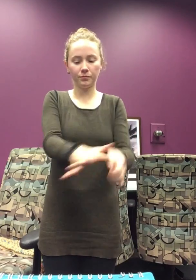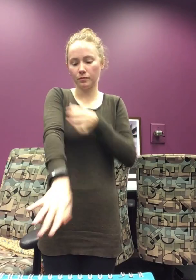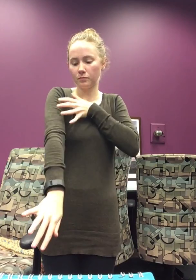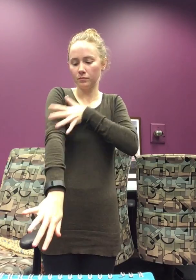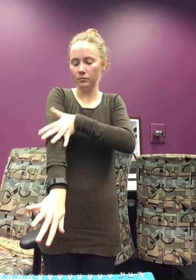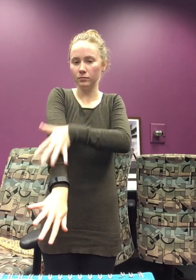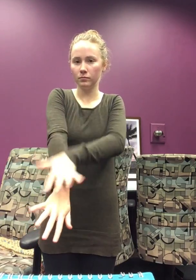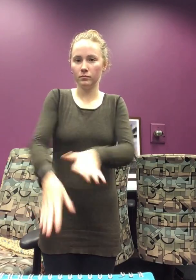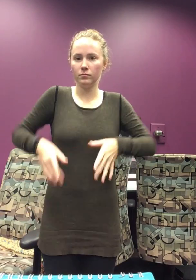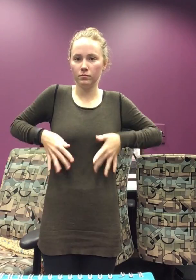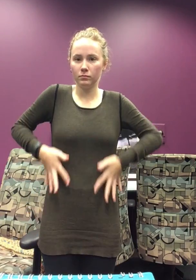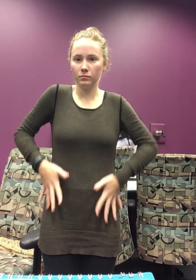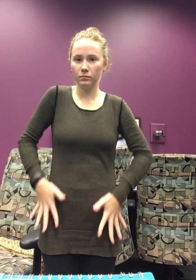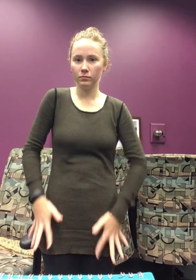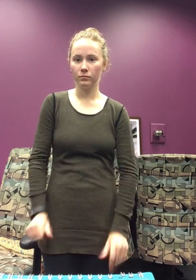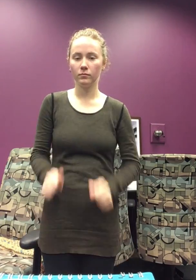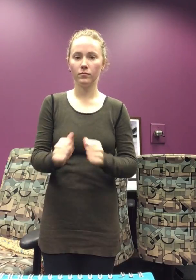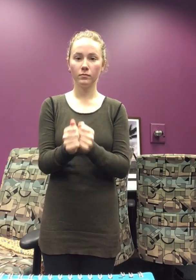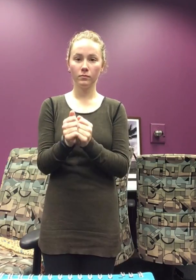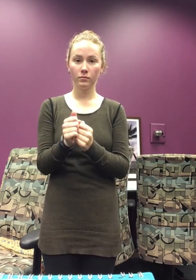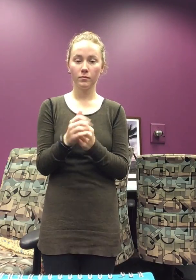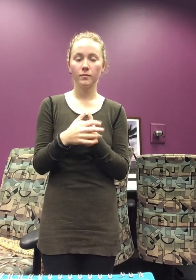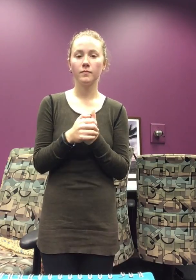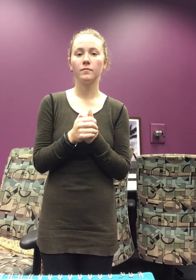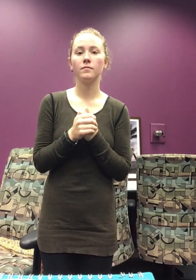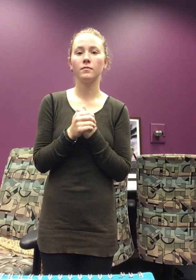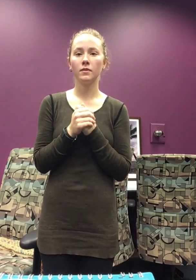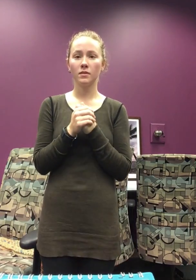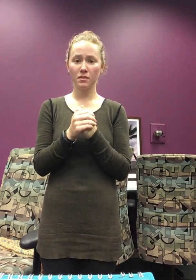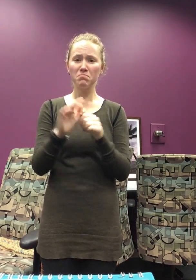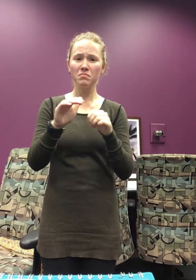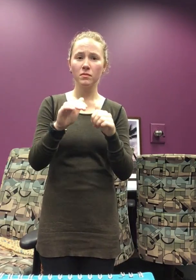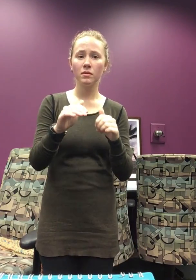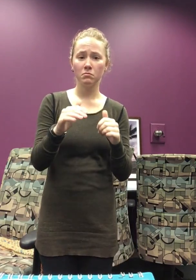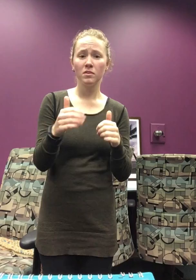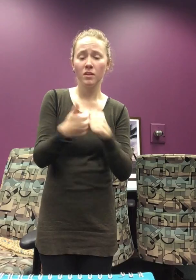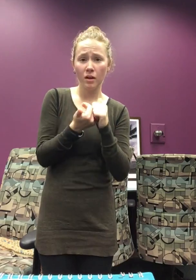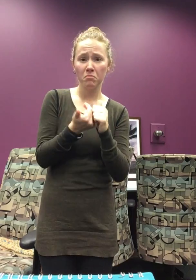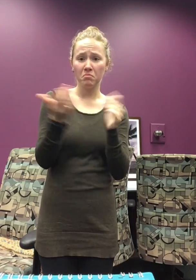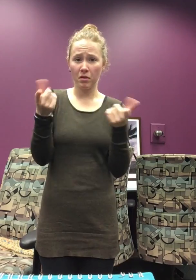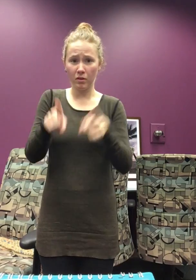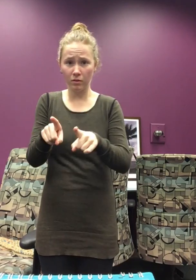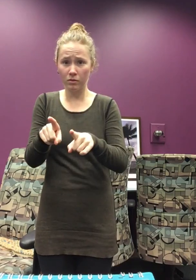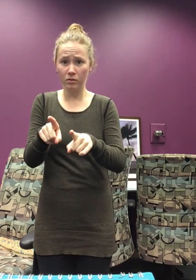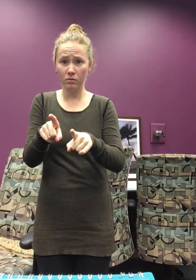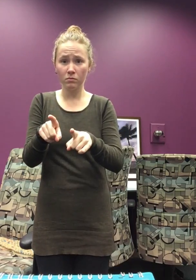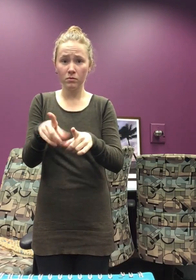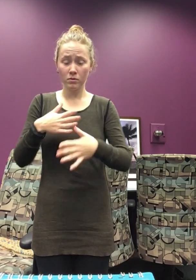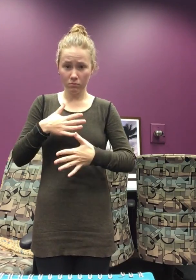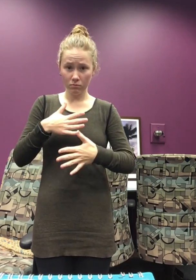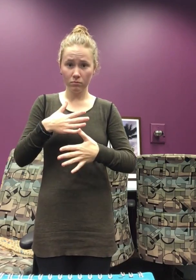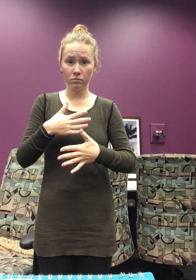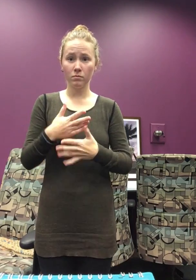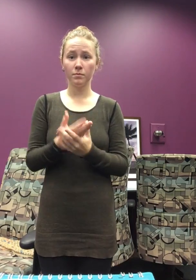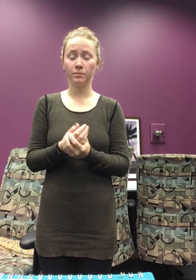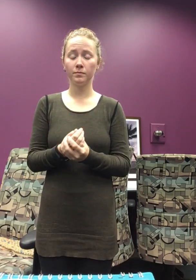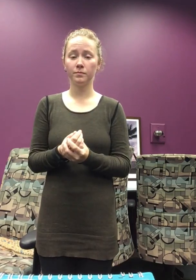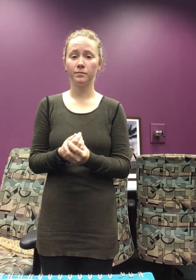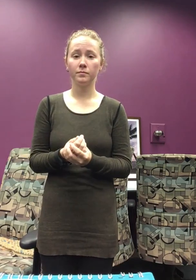cells. And that's really how our cells get the oxygen to breathe. Now, our heart does